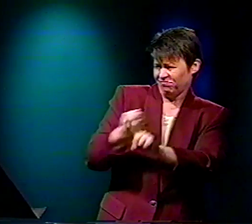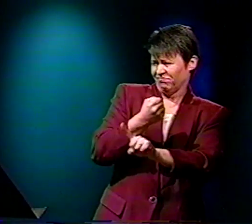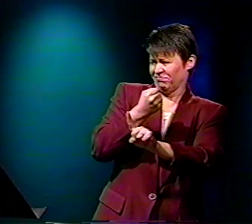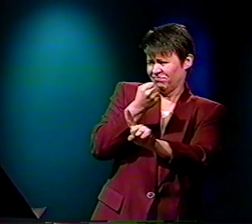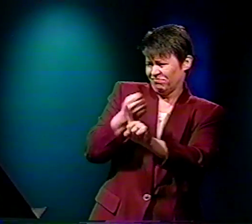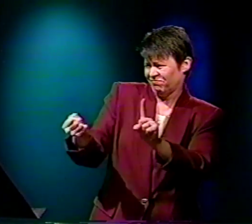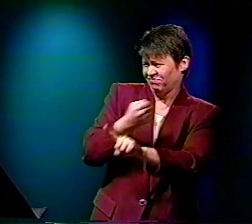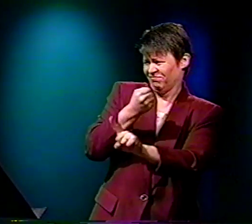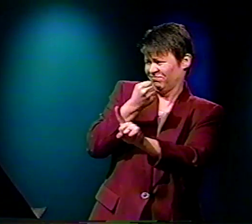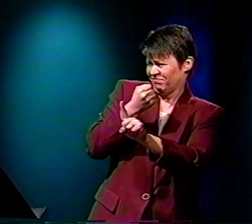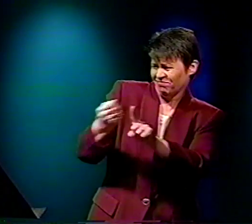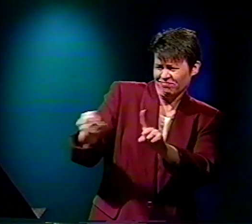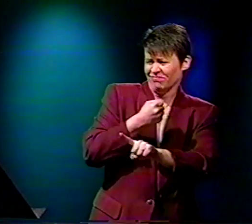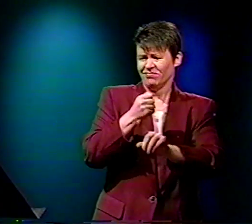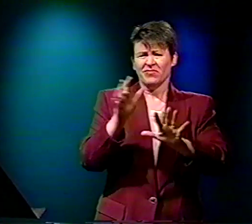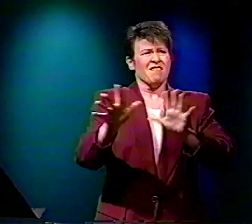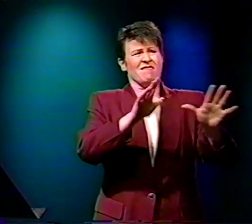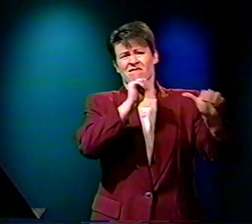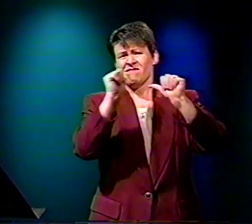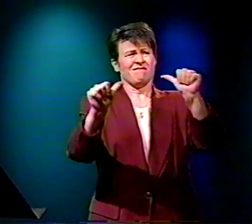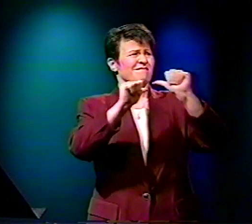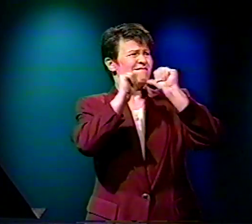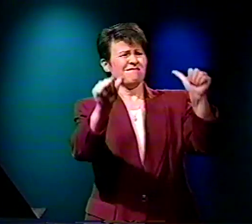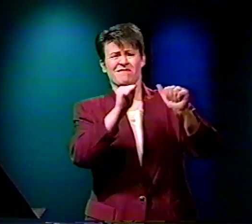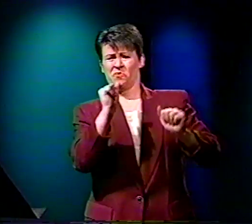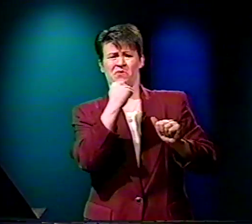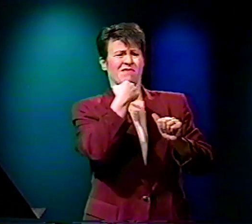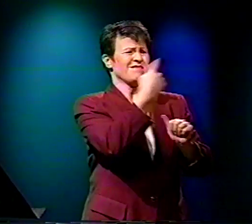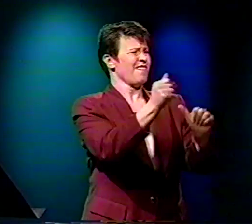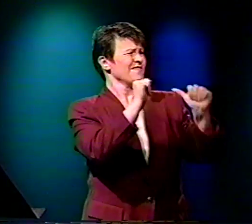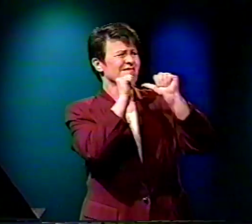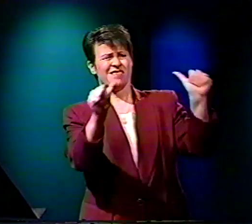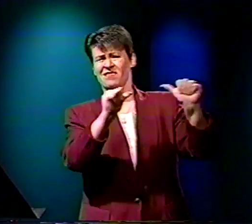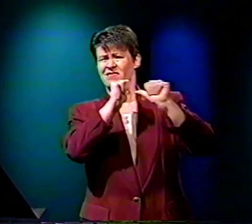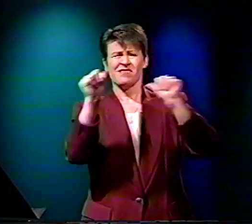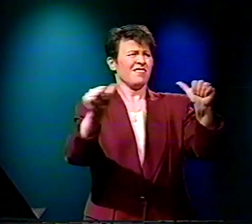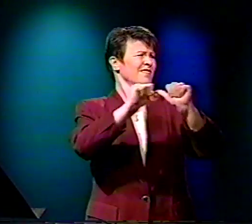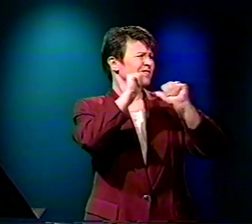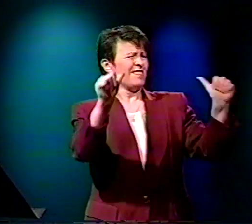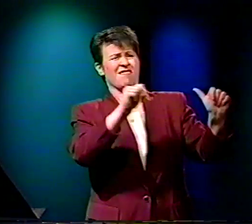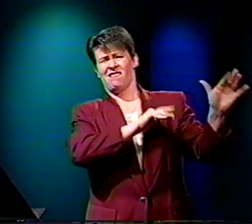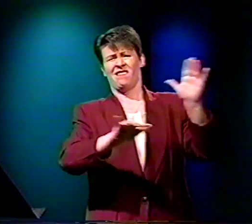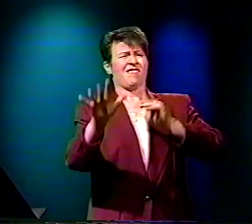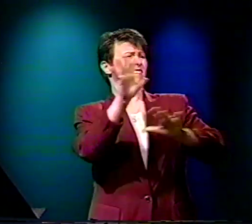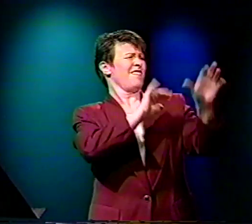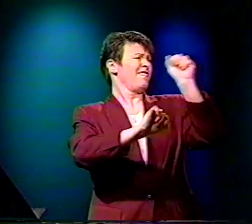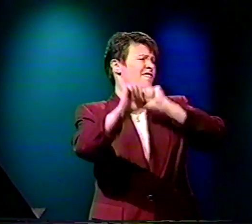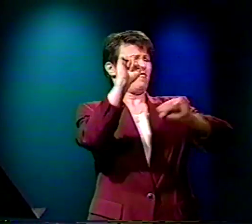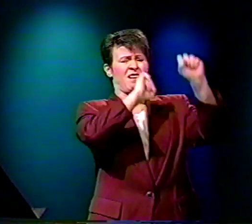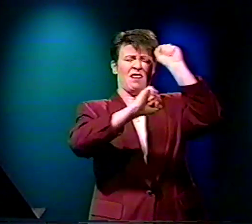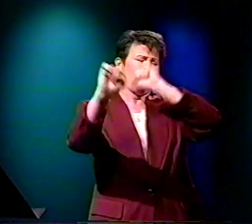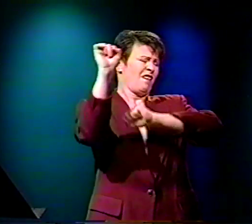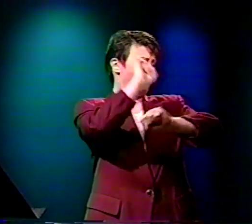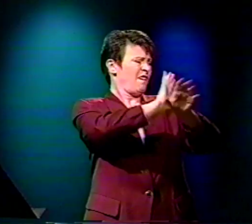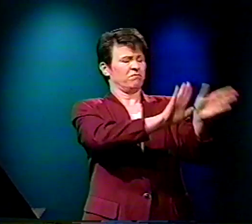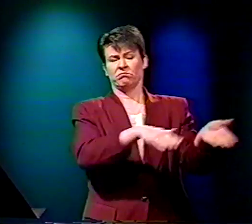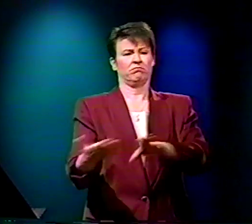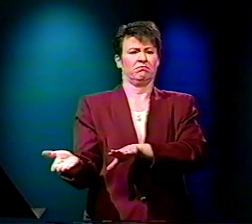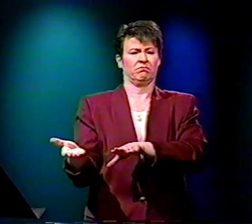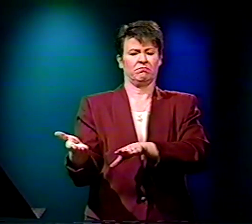the thugs beat them and beat the person trying to get information, and the individual denied it, and even though he was